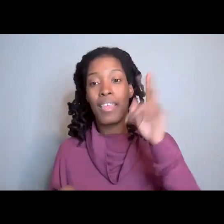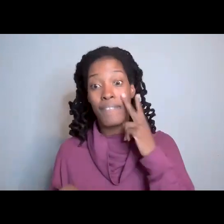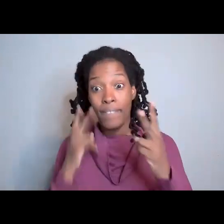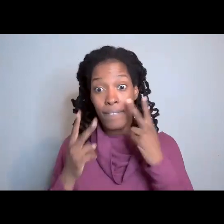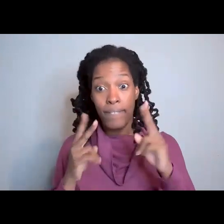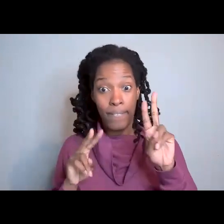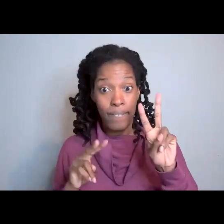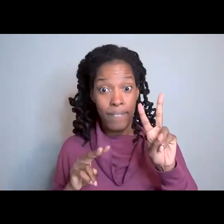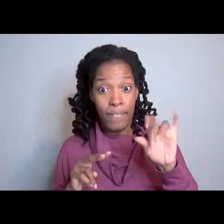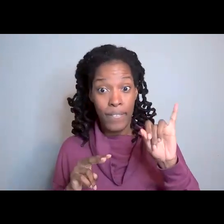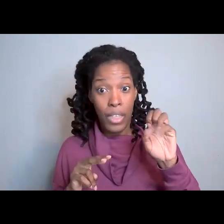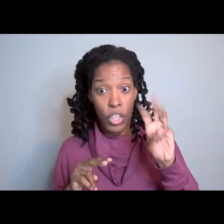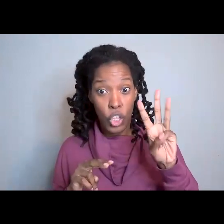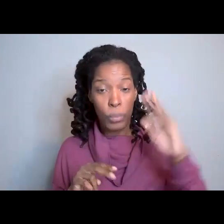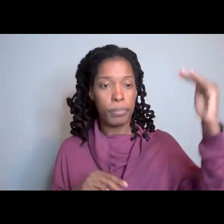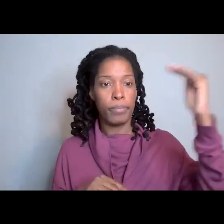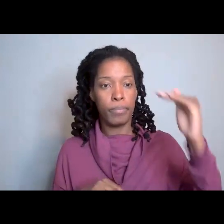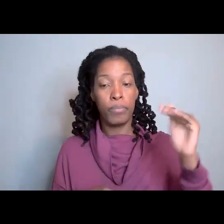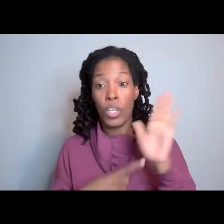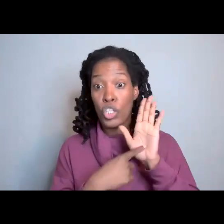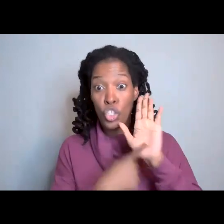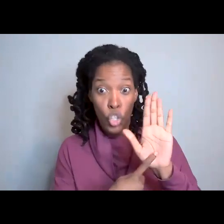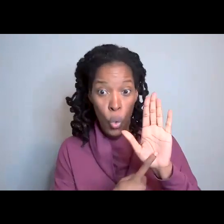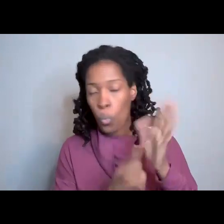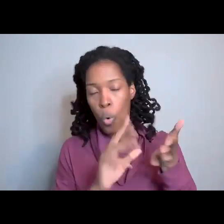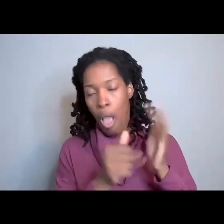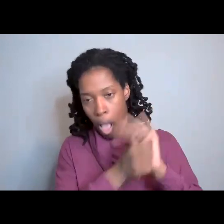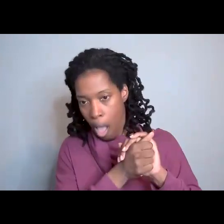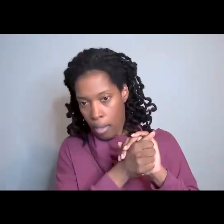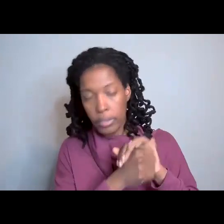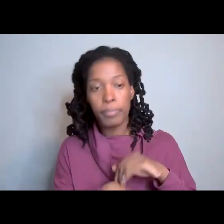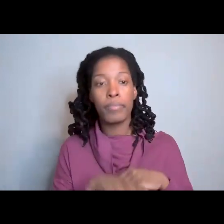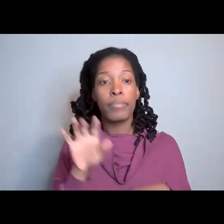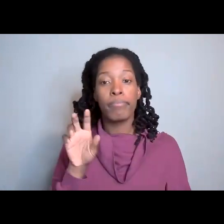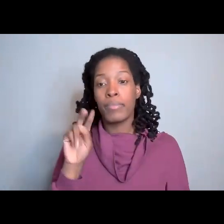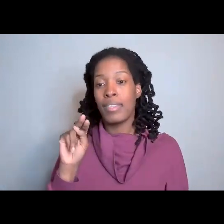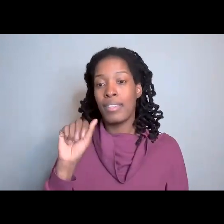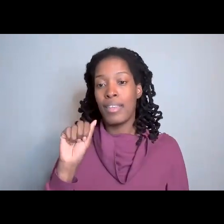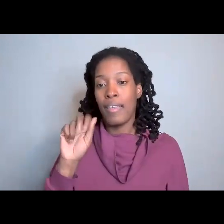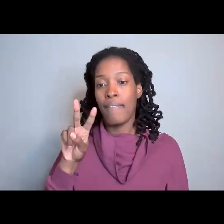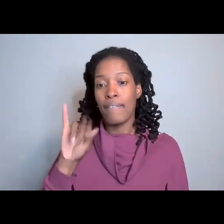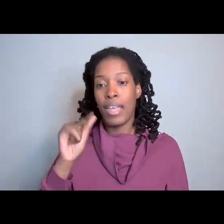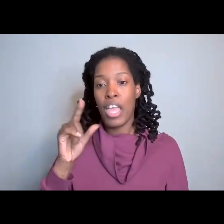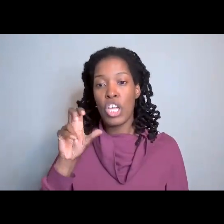show/hide, then the navigation panel, and then the content.